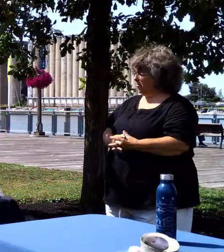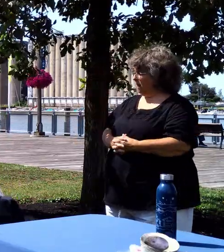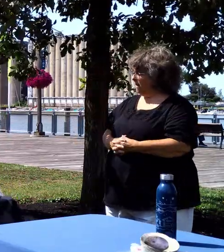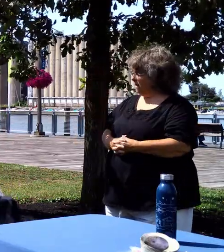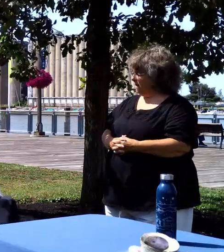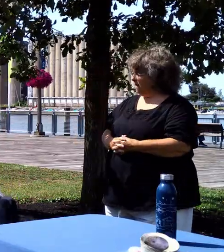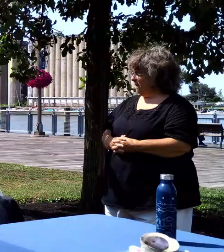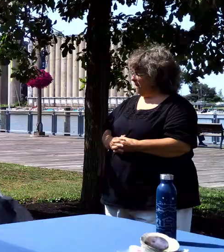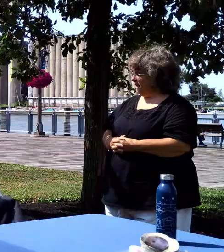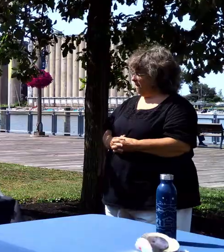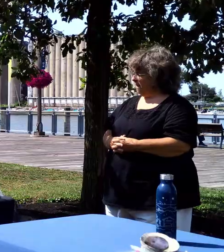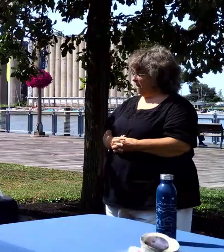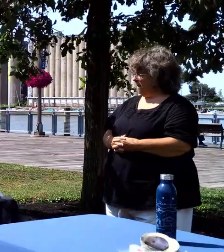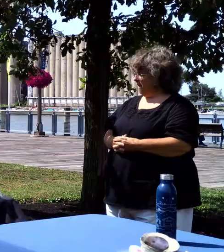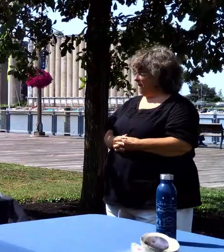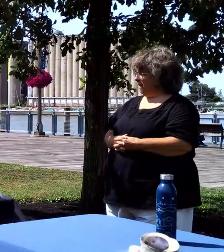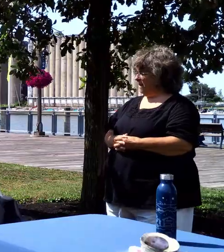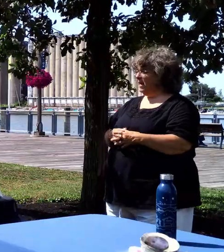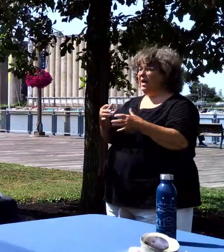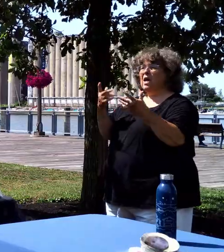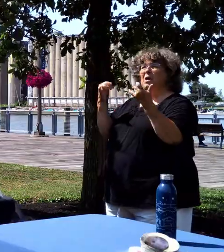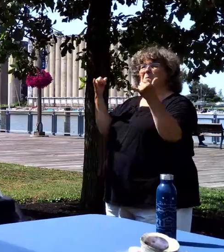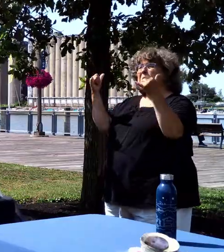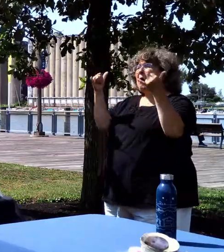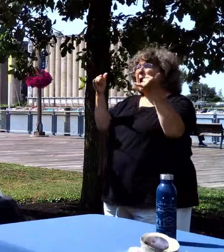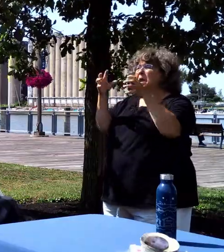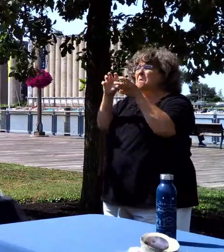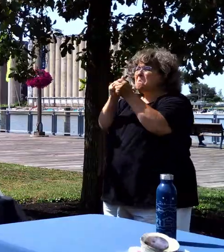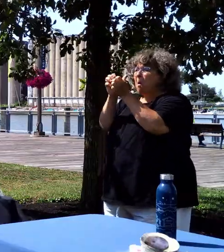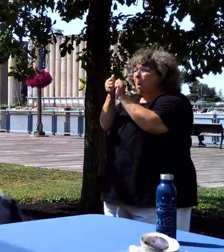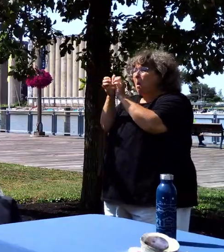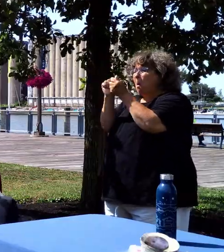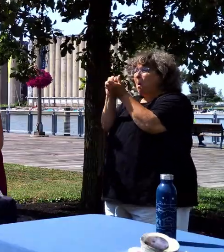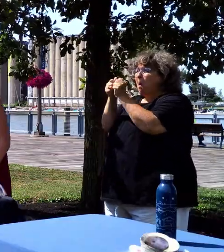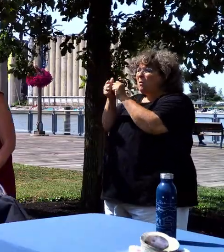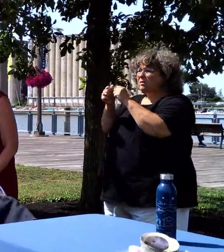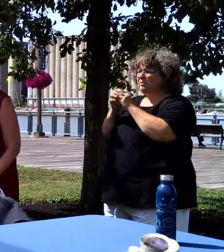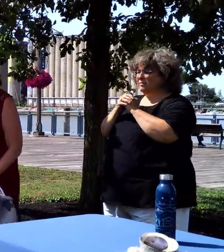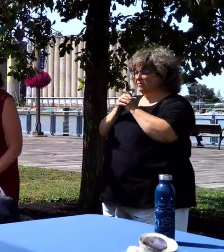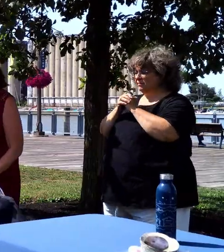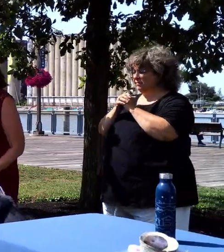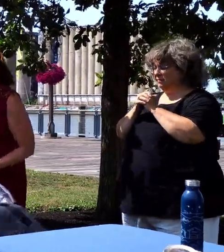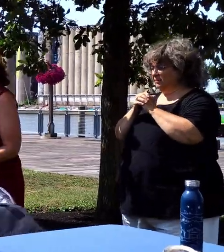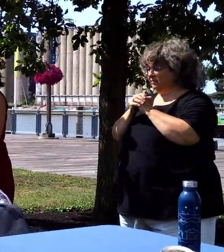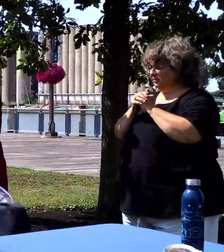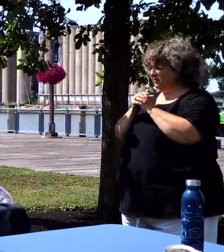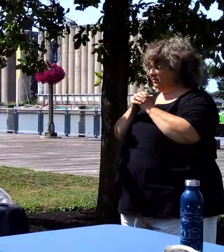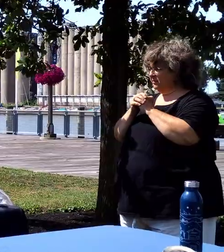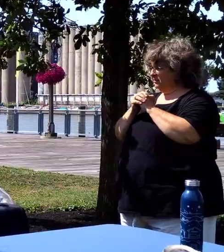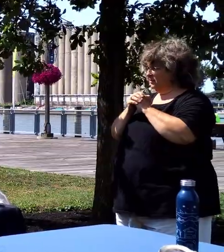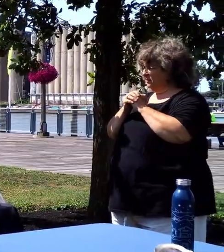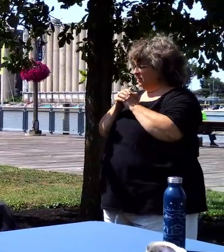want you to start playing with it a little, molding it a little.